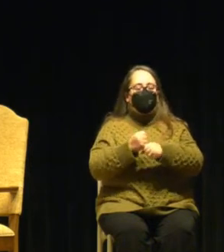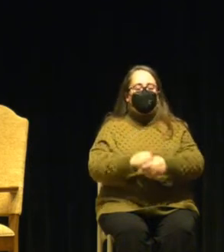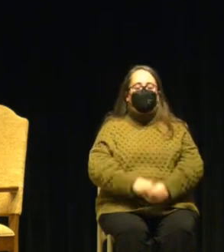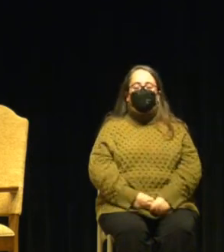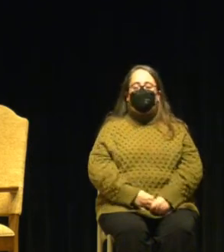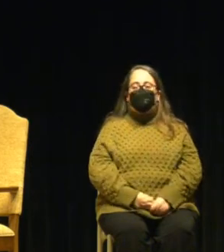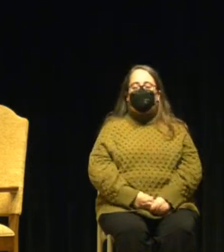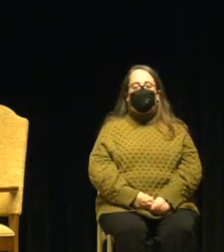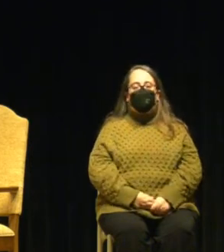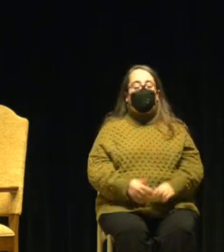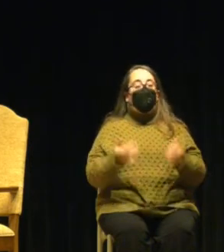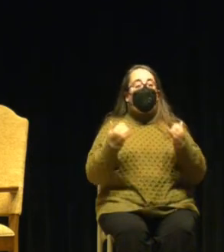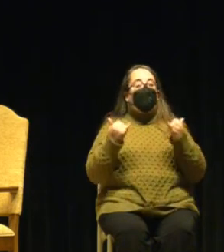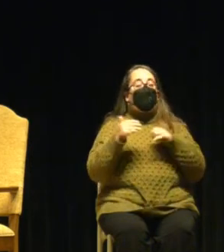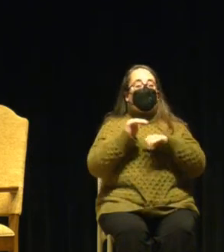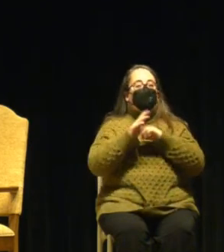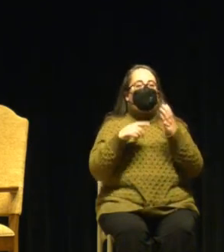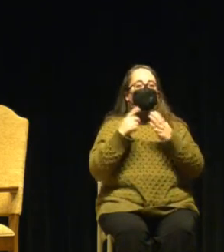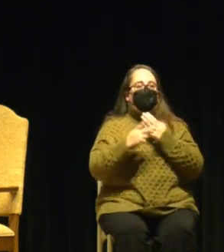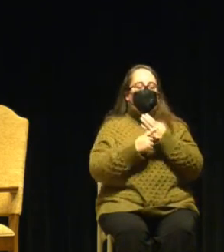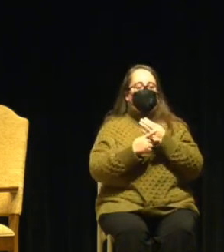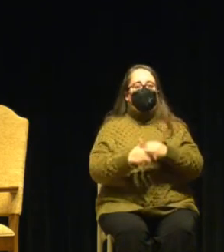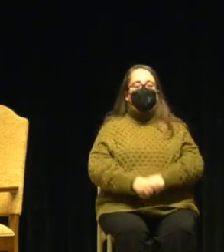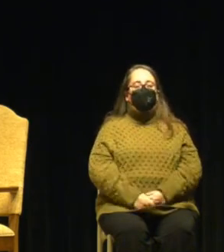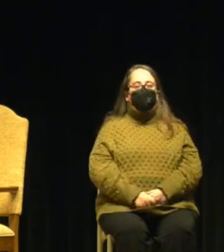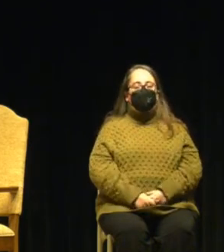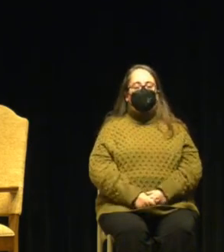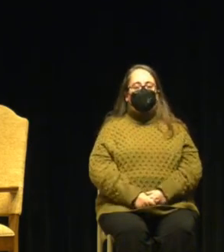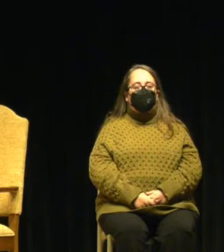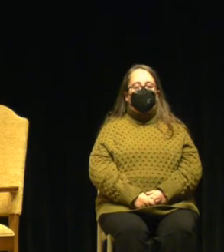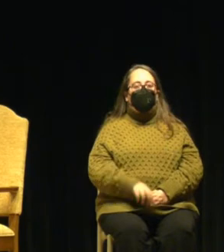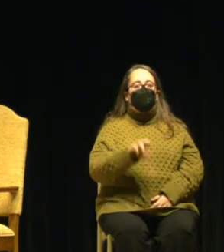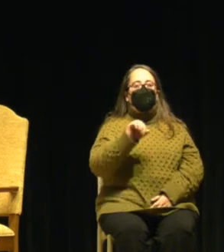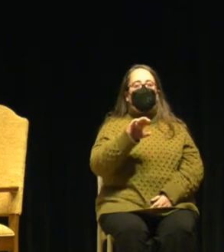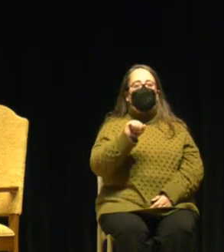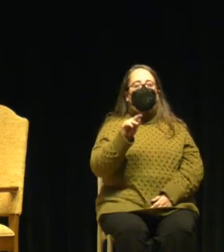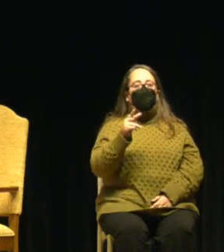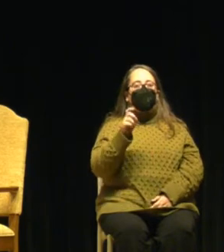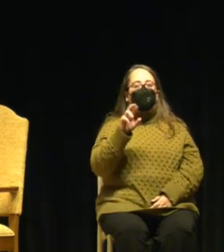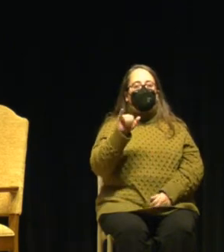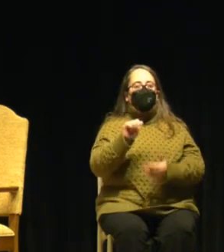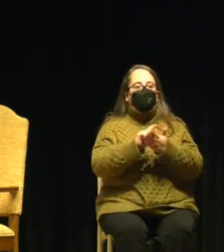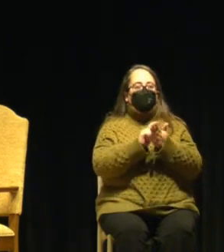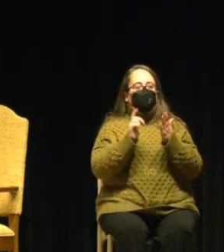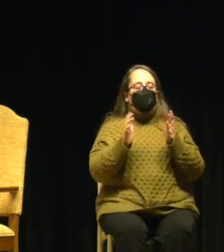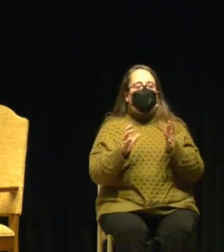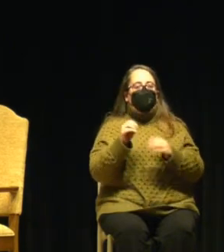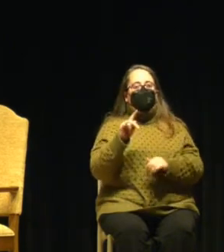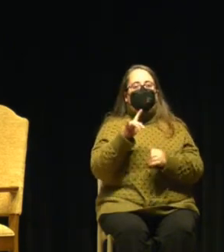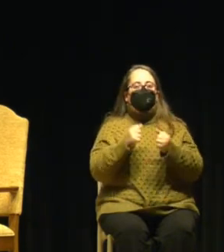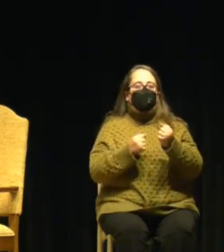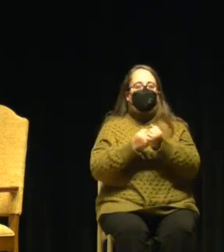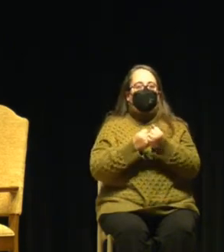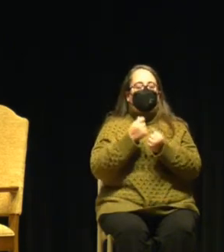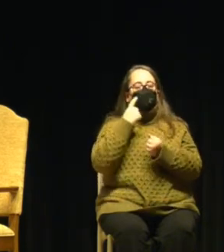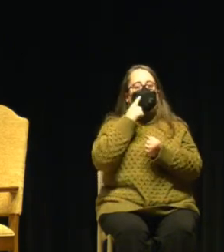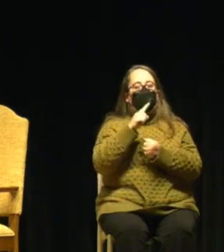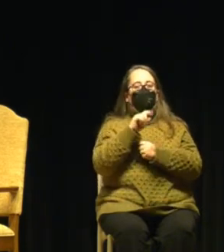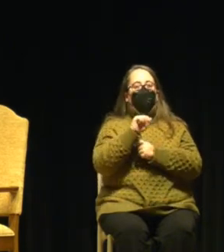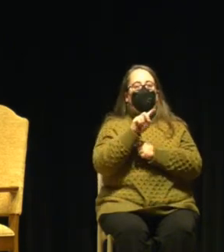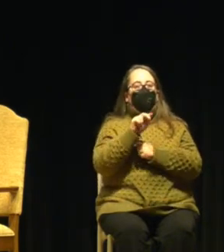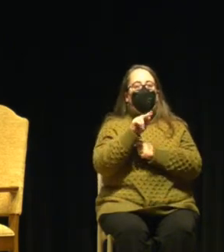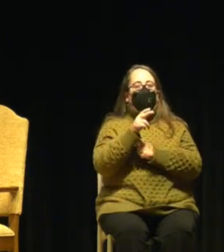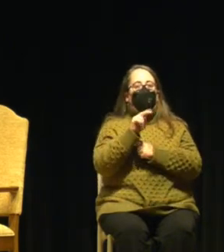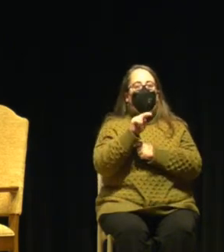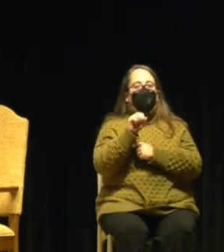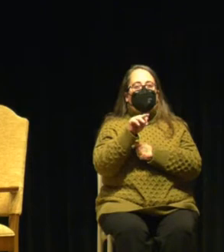And so now, on to tonight's program. Rabia Chaudry is an attorney and the public advocate for Adnan Syed. She